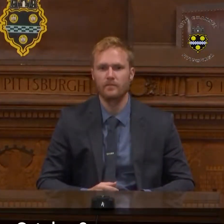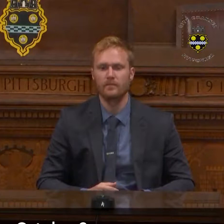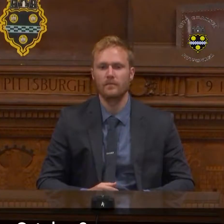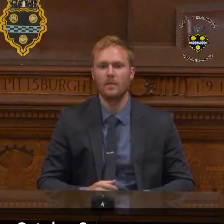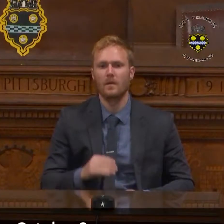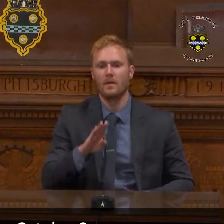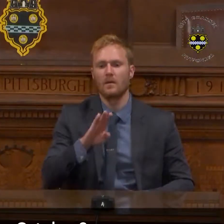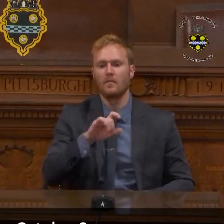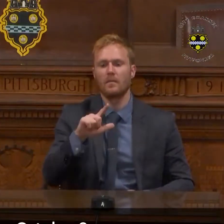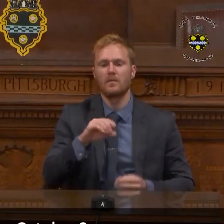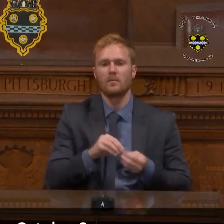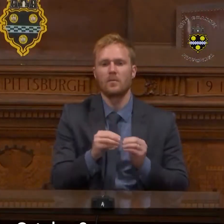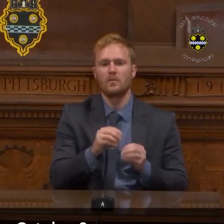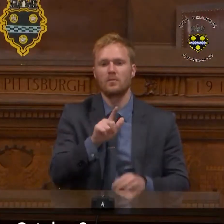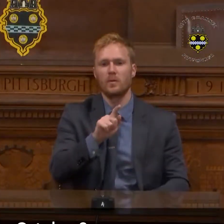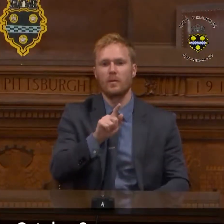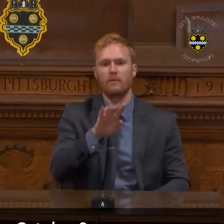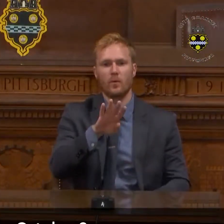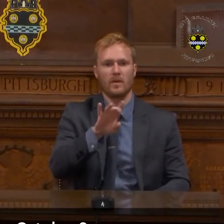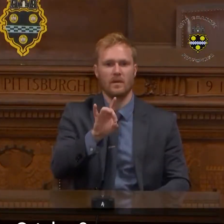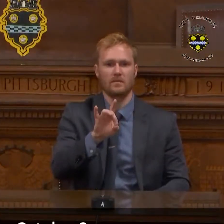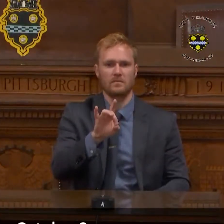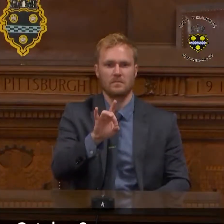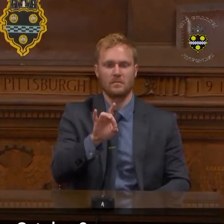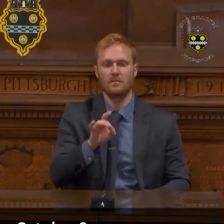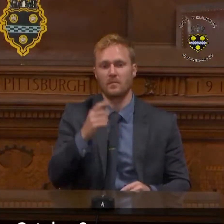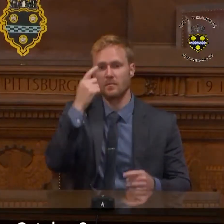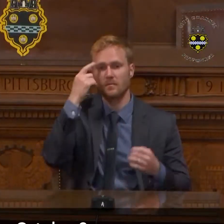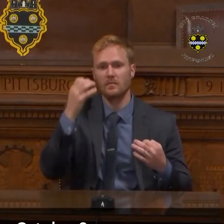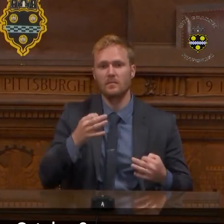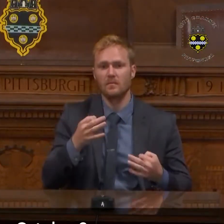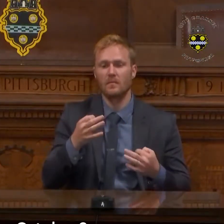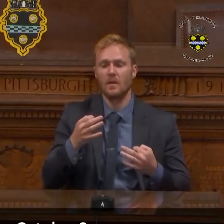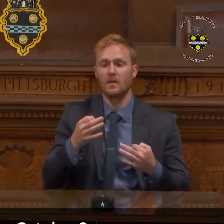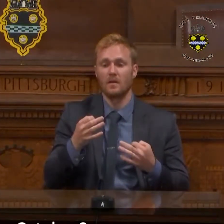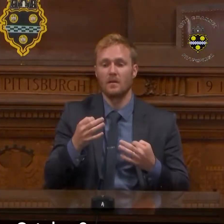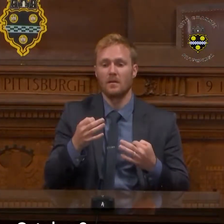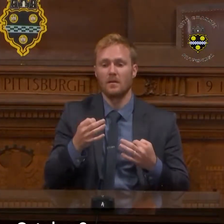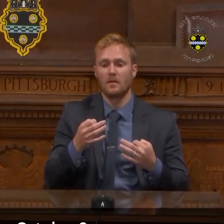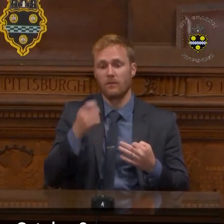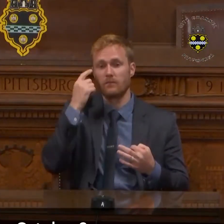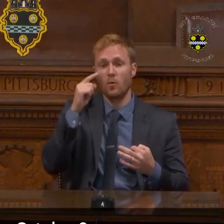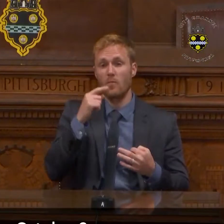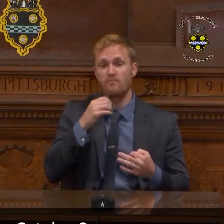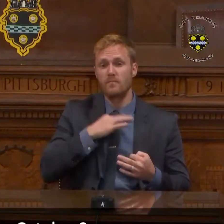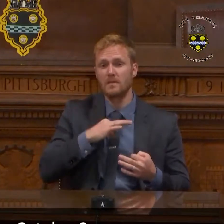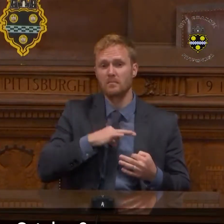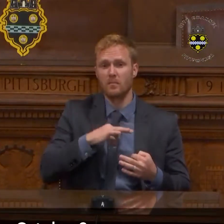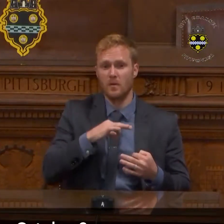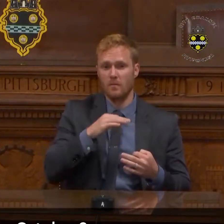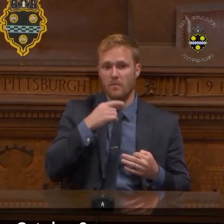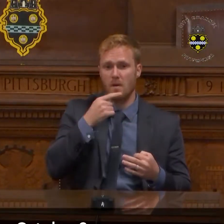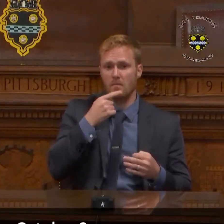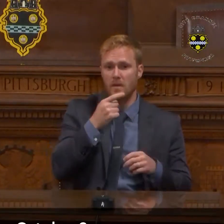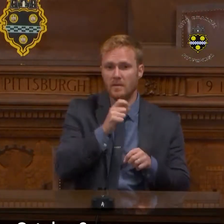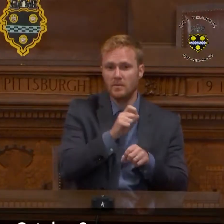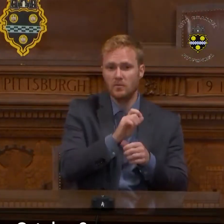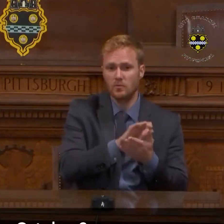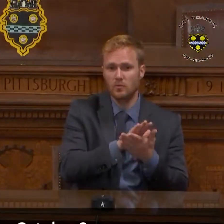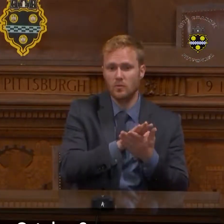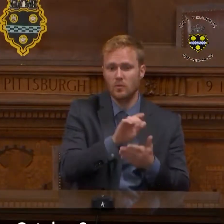Bill number 2148, resolution granting unto Pittsburgh Public School Langley